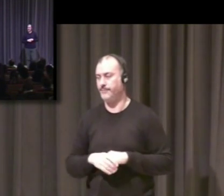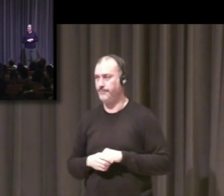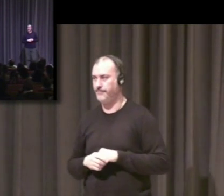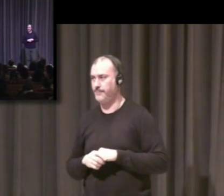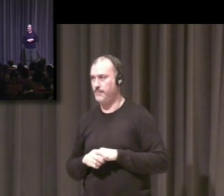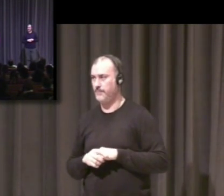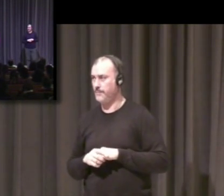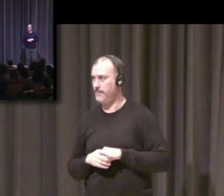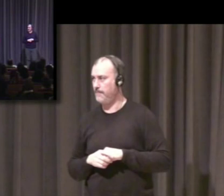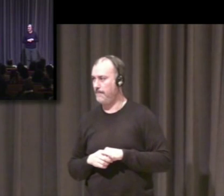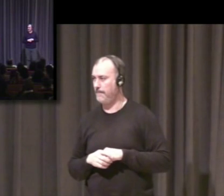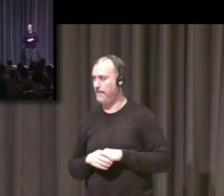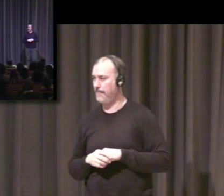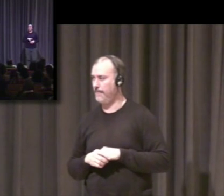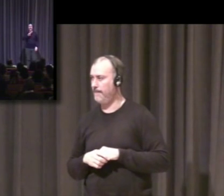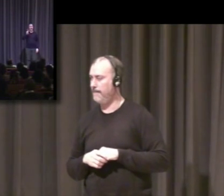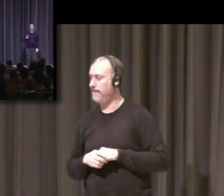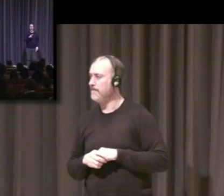Benefits, more benefits.